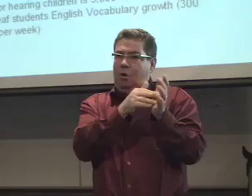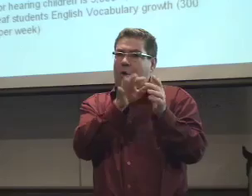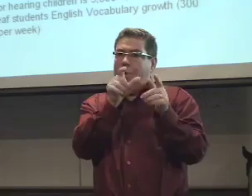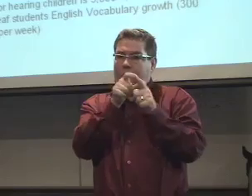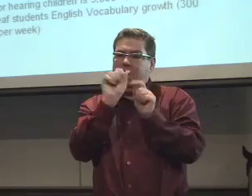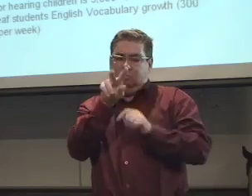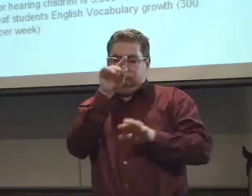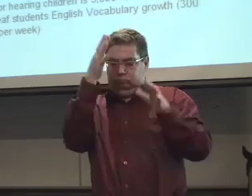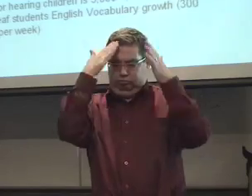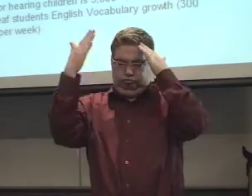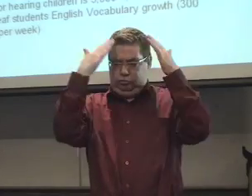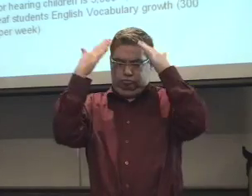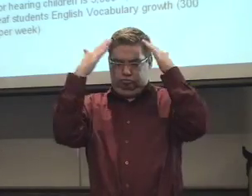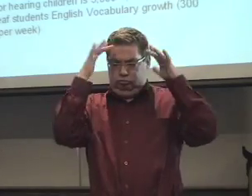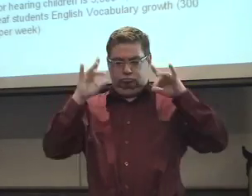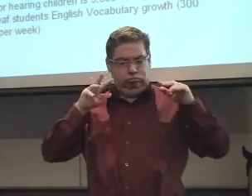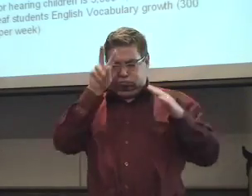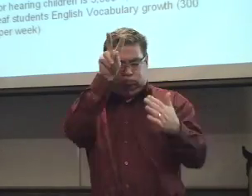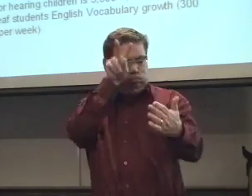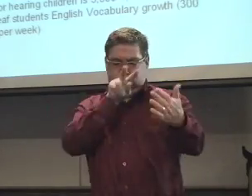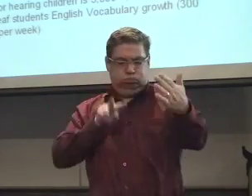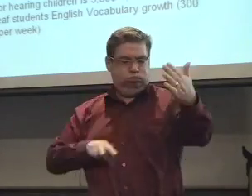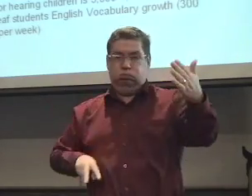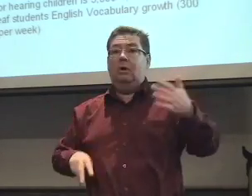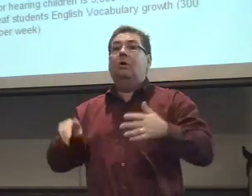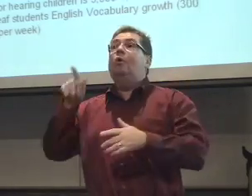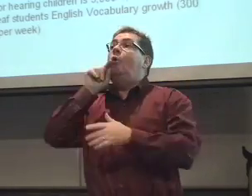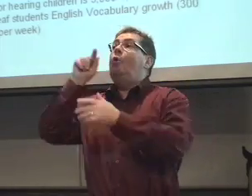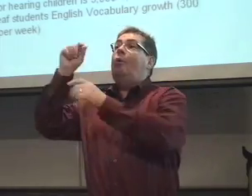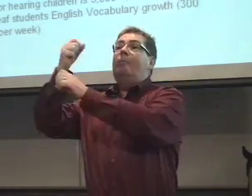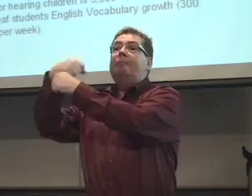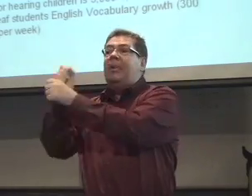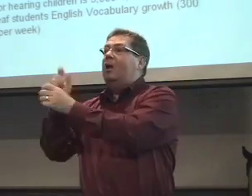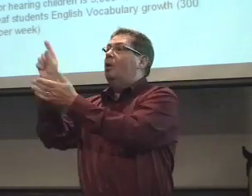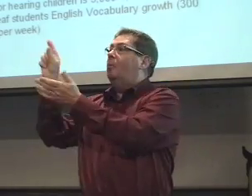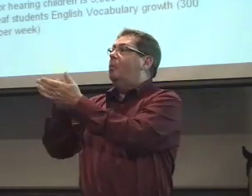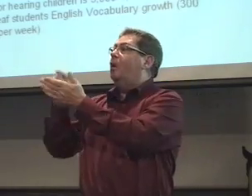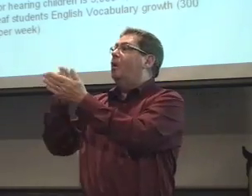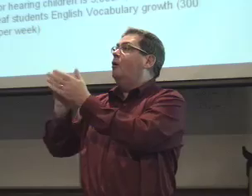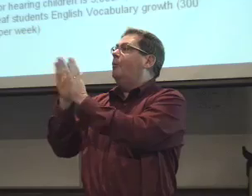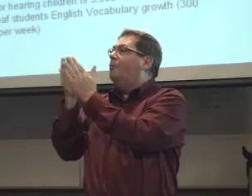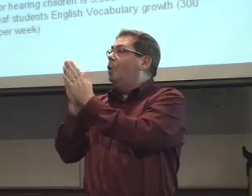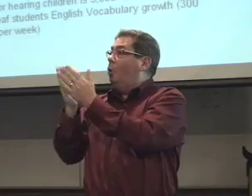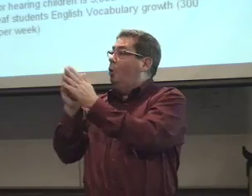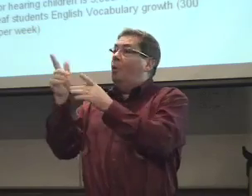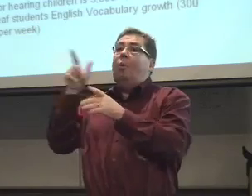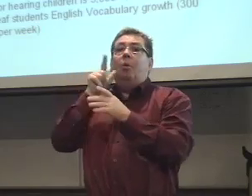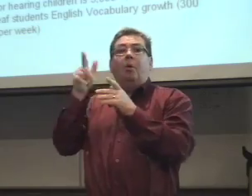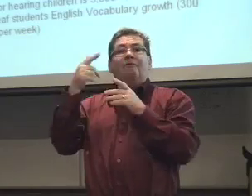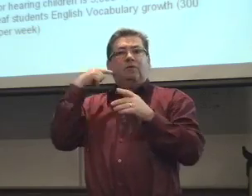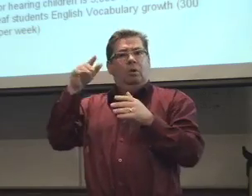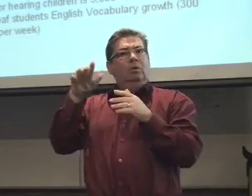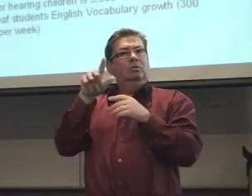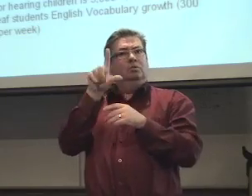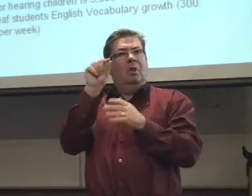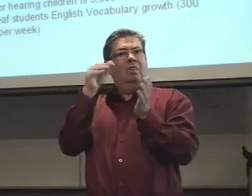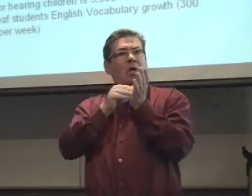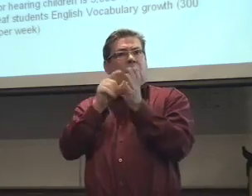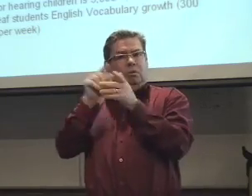The textbook makers are making textbooks for kids that can read 20,000 words.